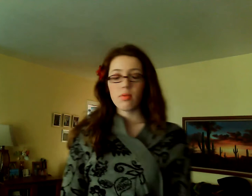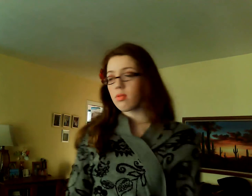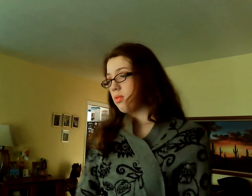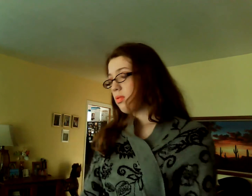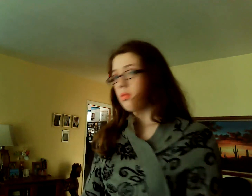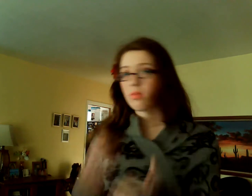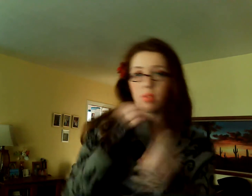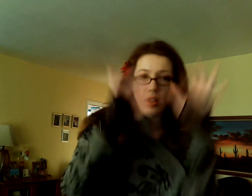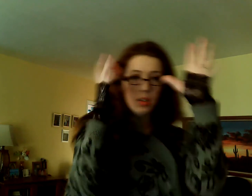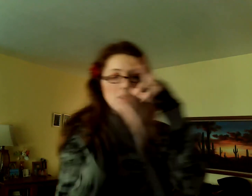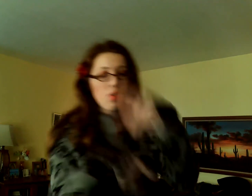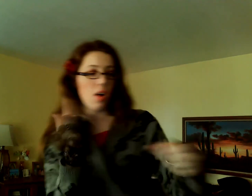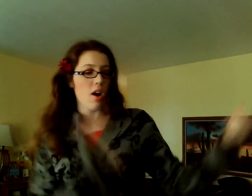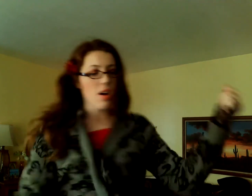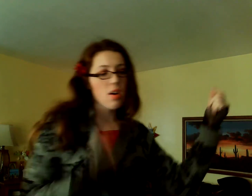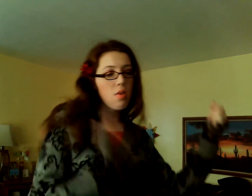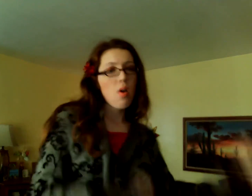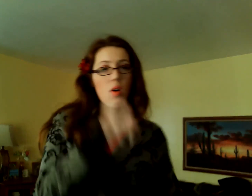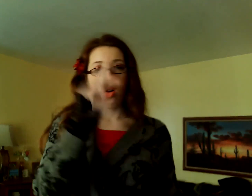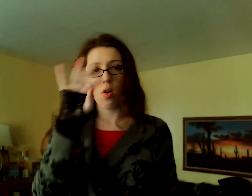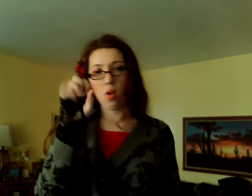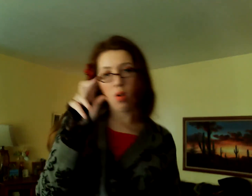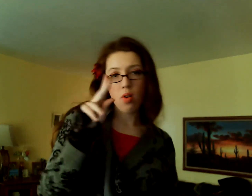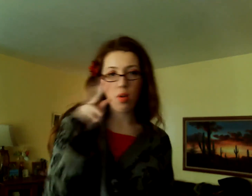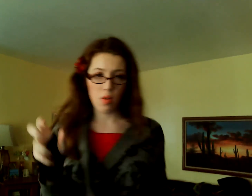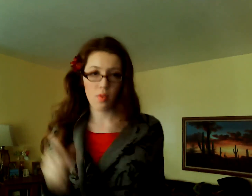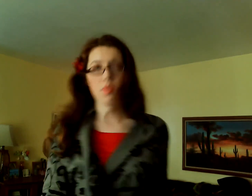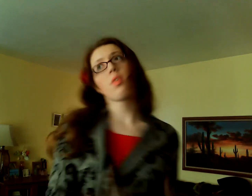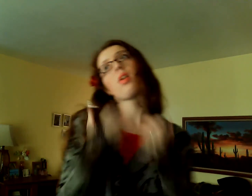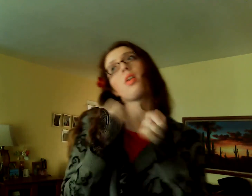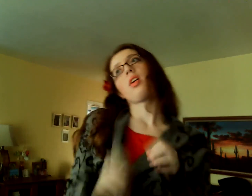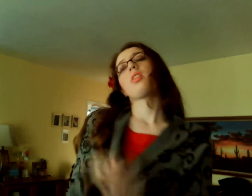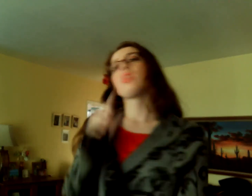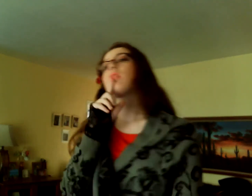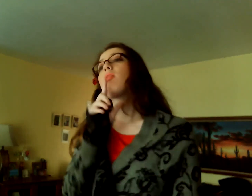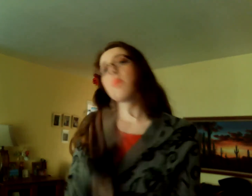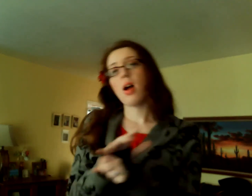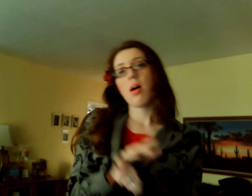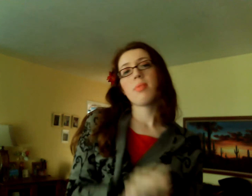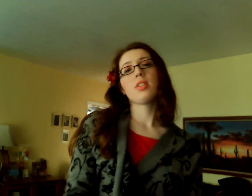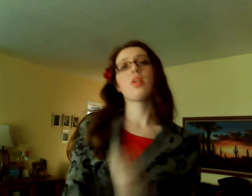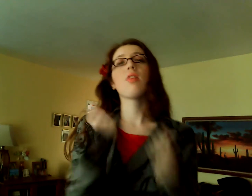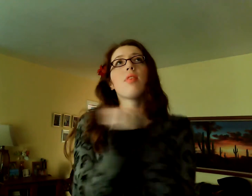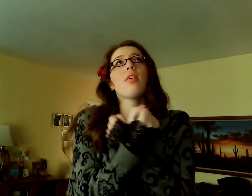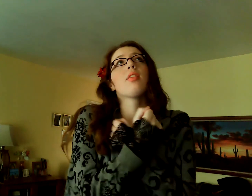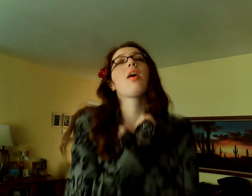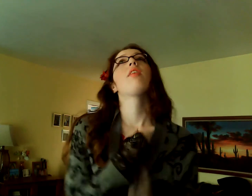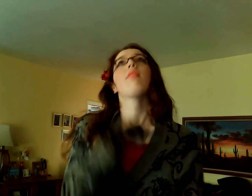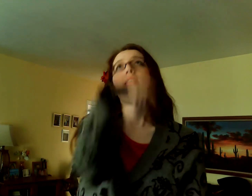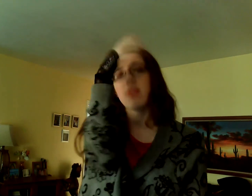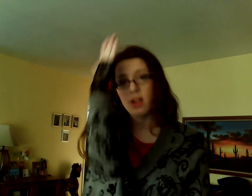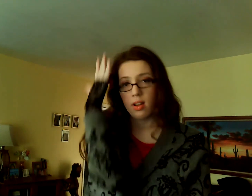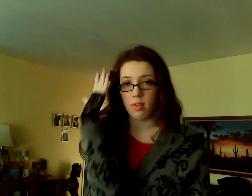Lost in the rock and roll Got lost in the promise of a love I never